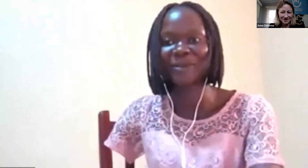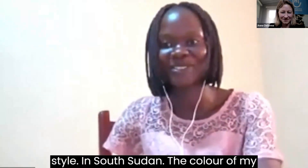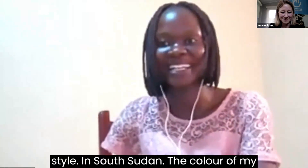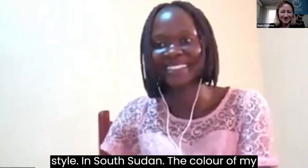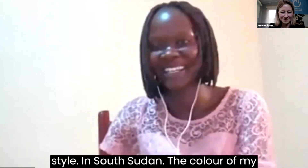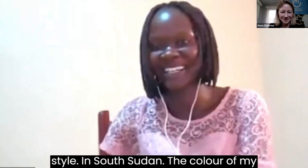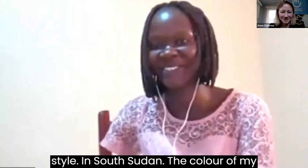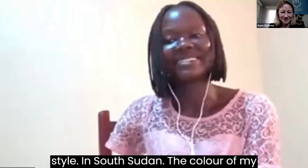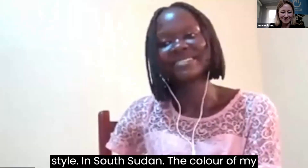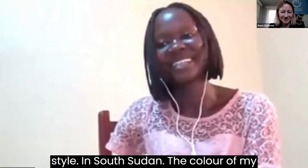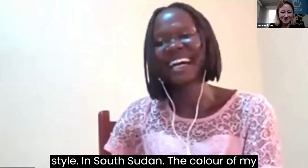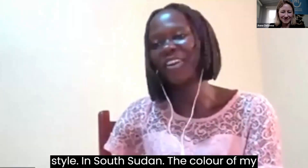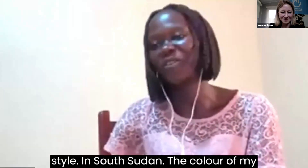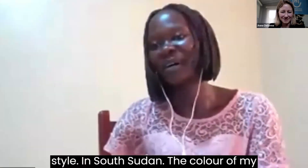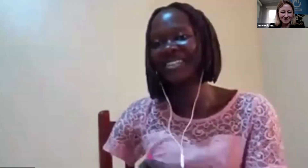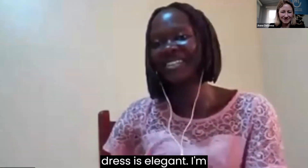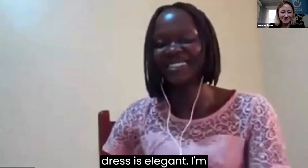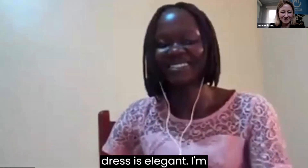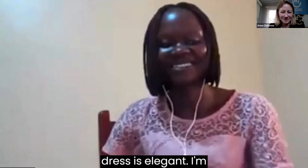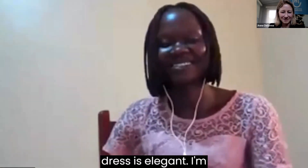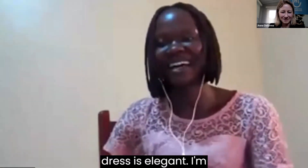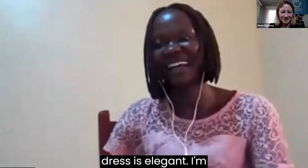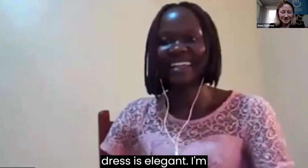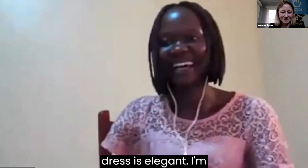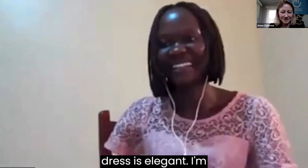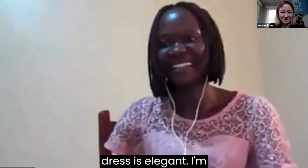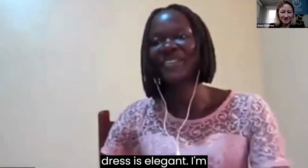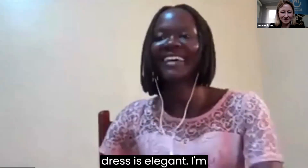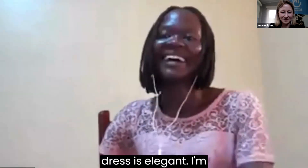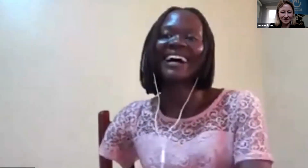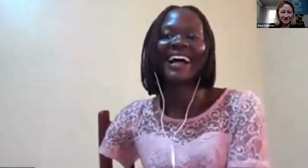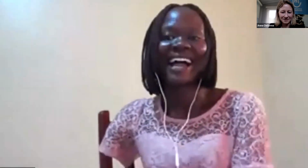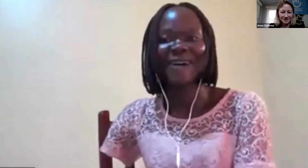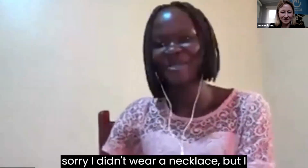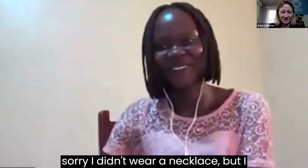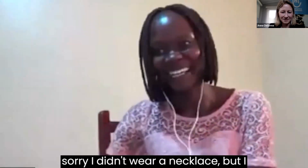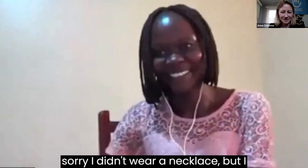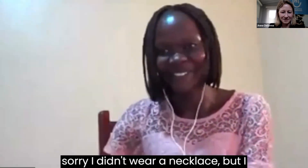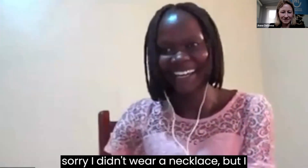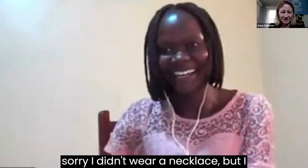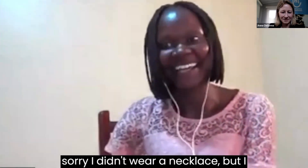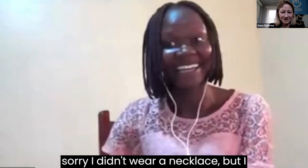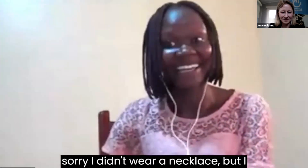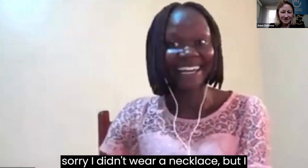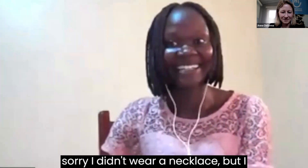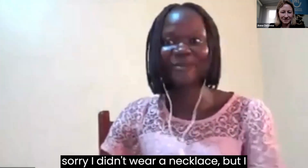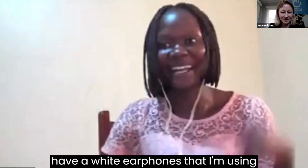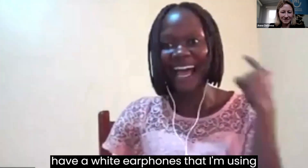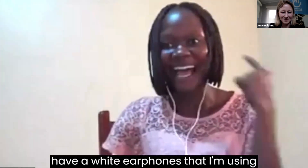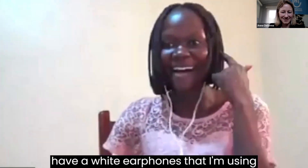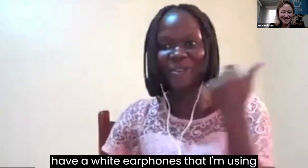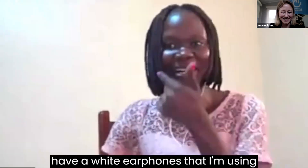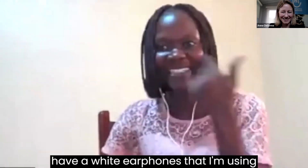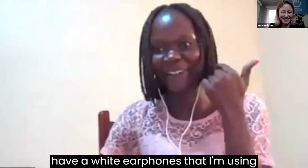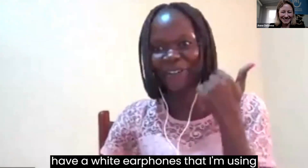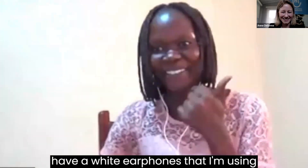it bob style in South Sudan. The color of my dress is elegant. I'm sorry I didn't wear a necklace, but I have